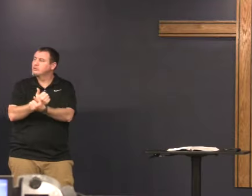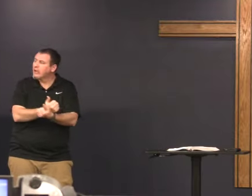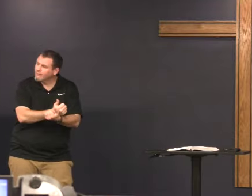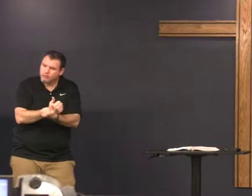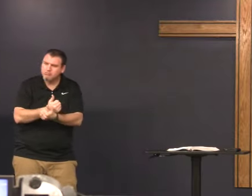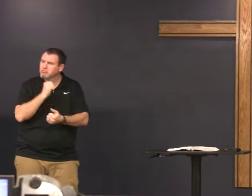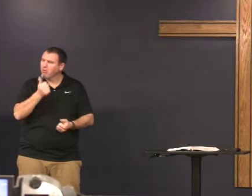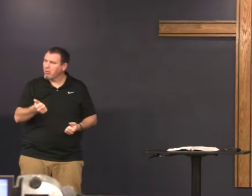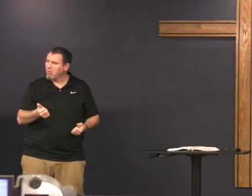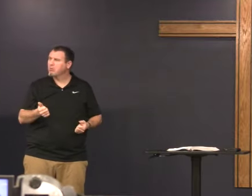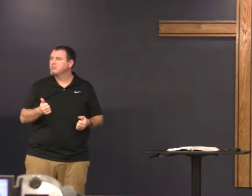But